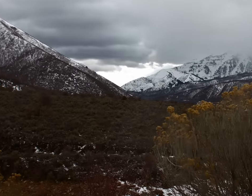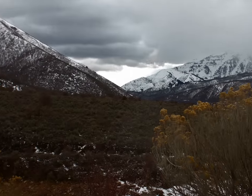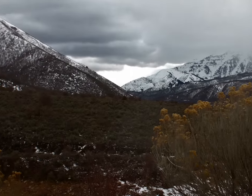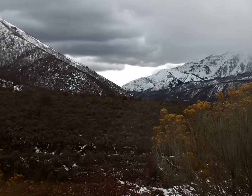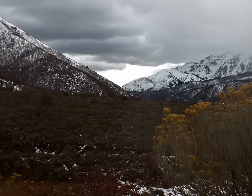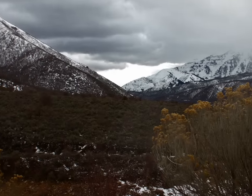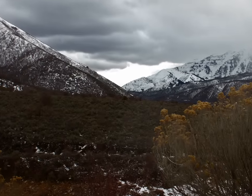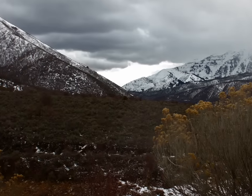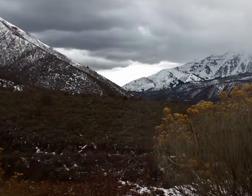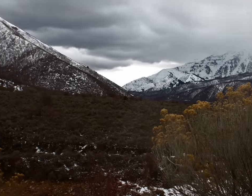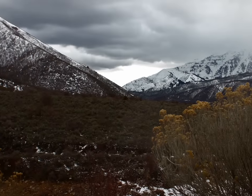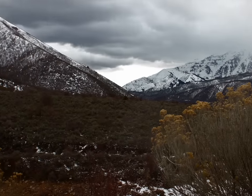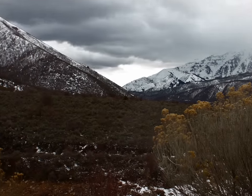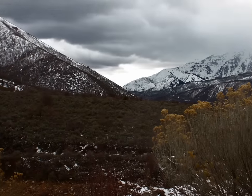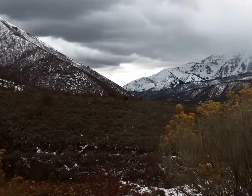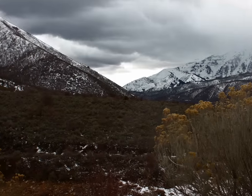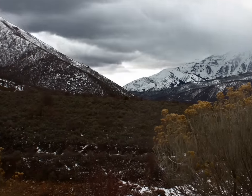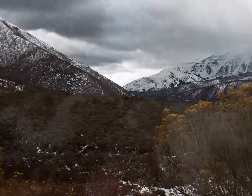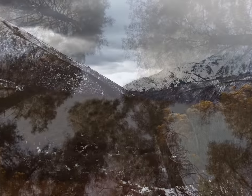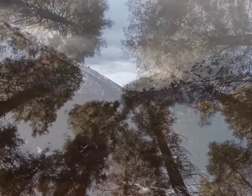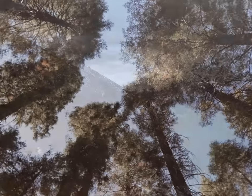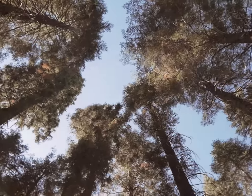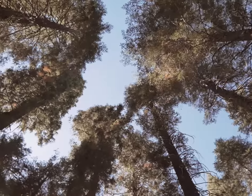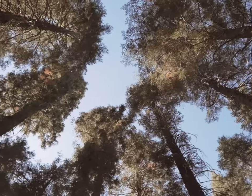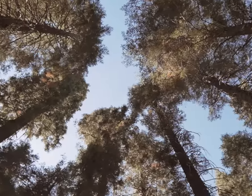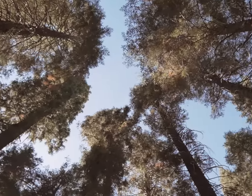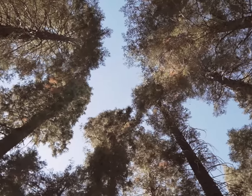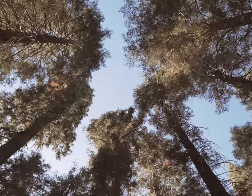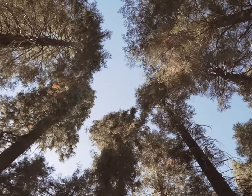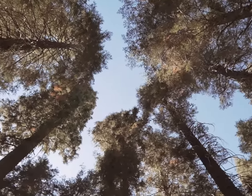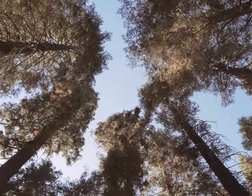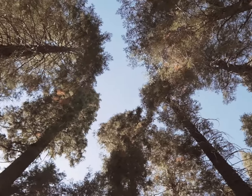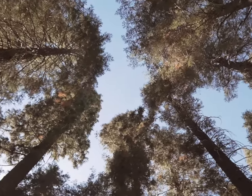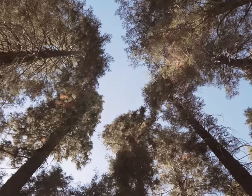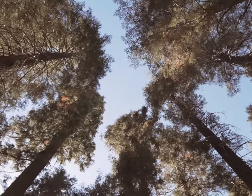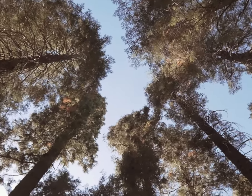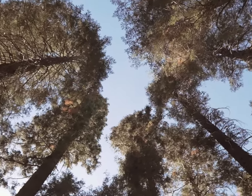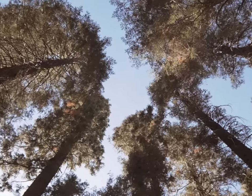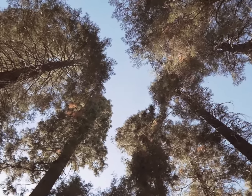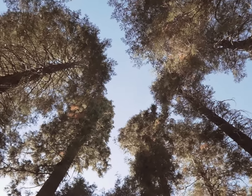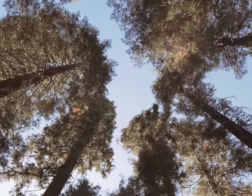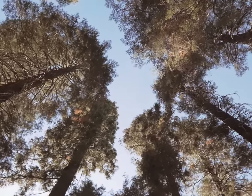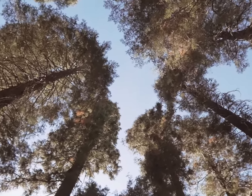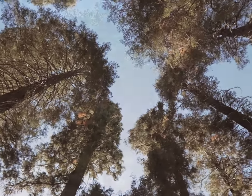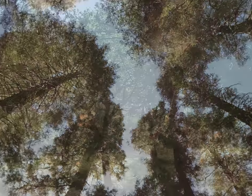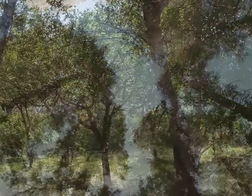sand below And I know It may not seem like much But